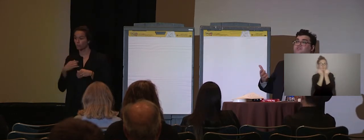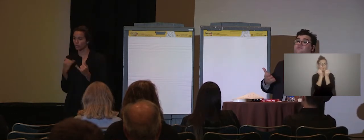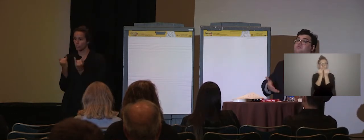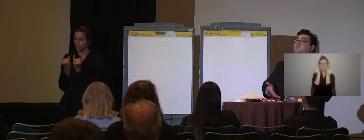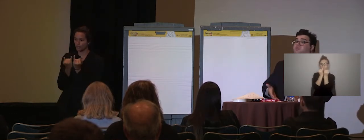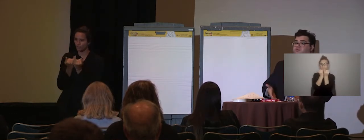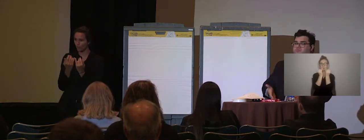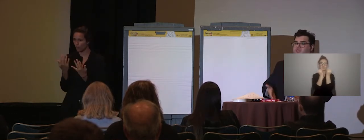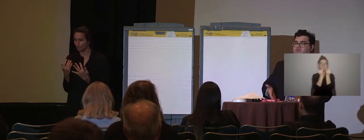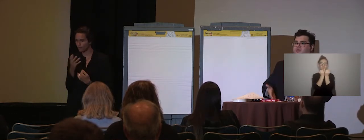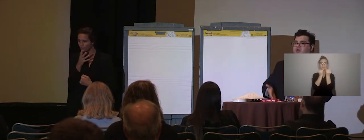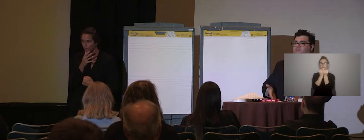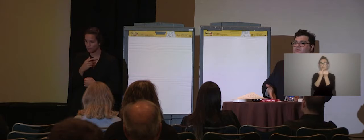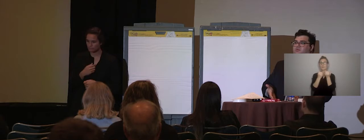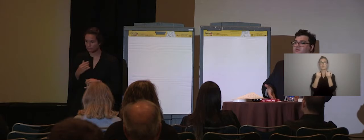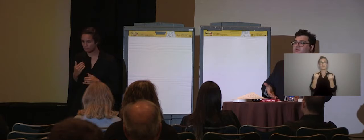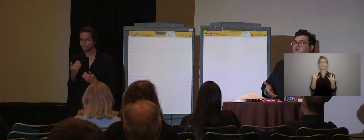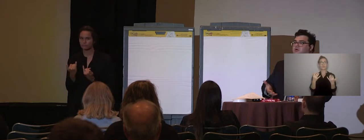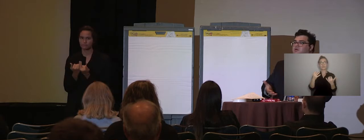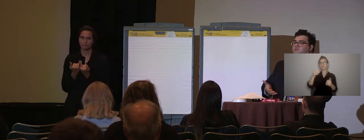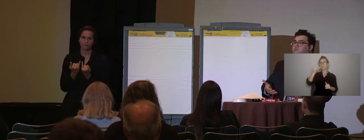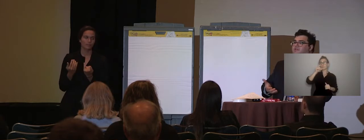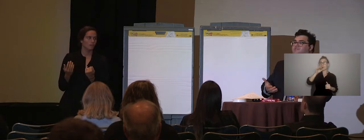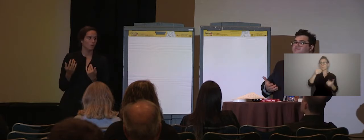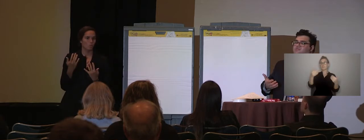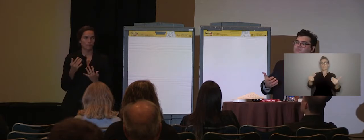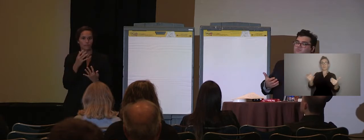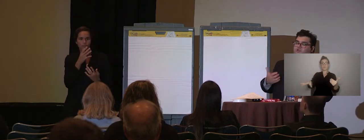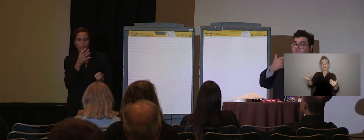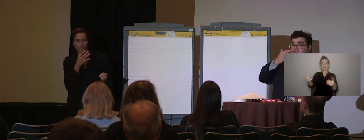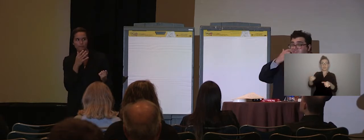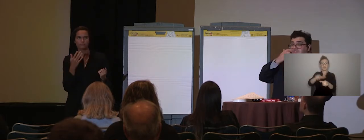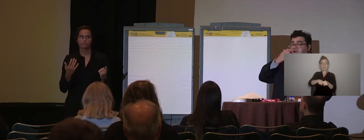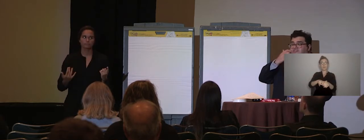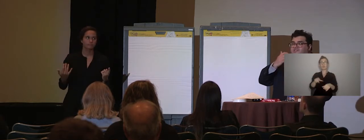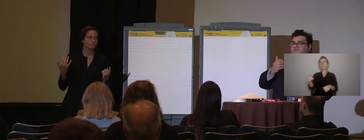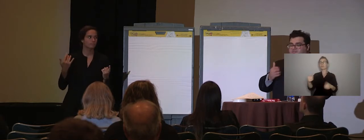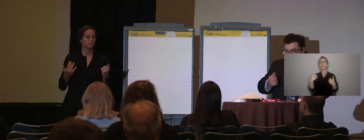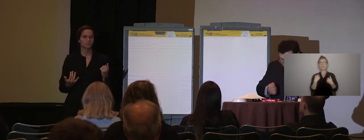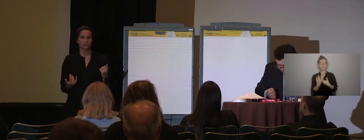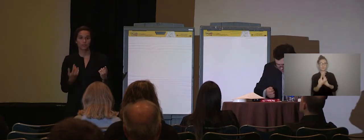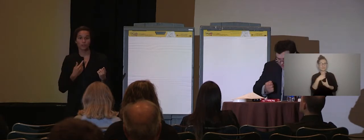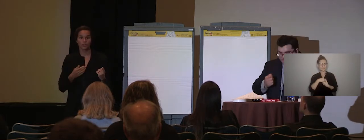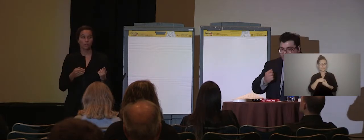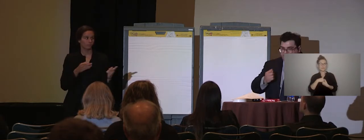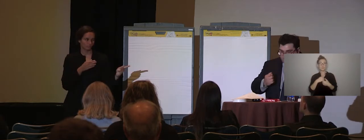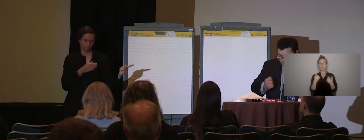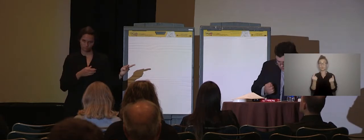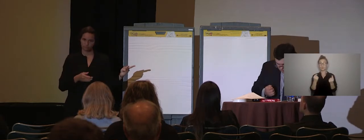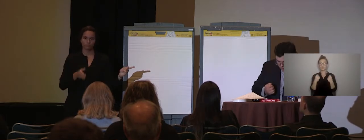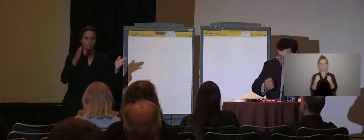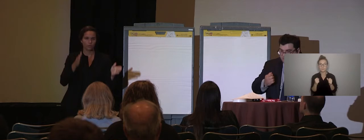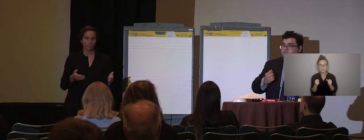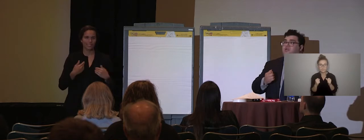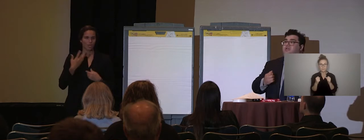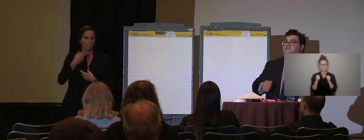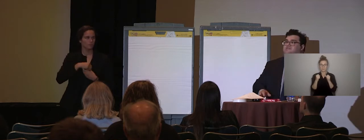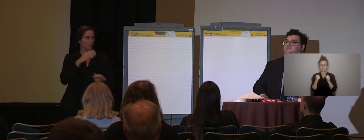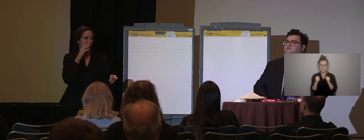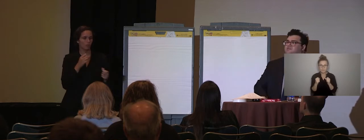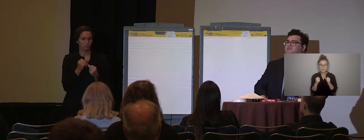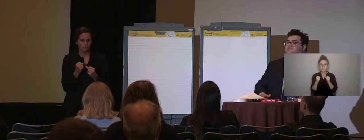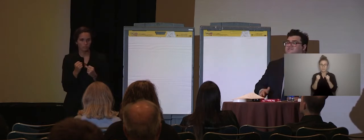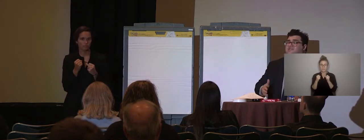himself, waiting for his mother to pick him up. As a person, he had autism, so he would kind of rock in